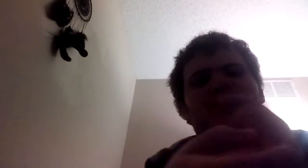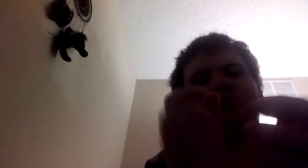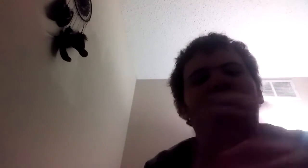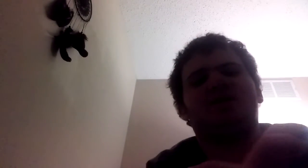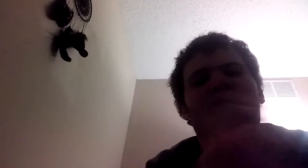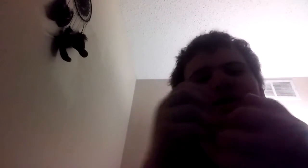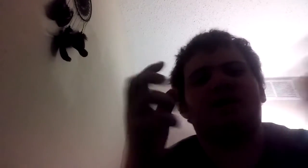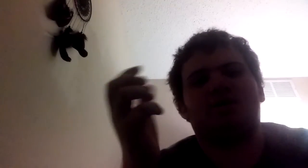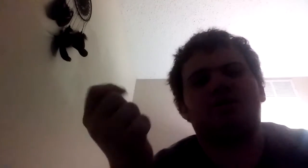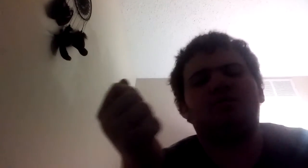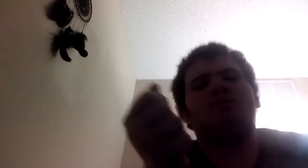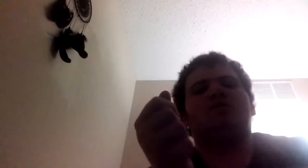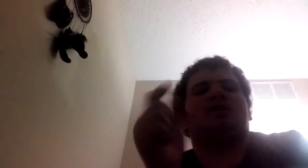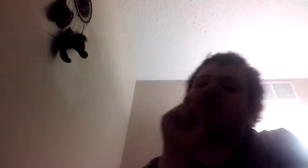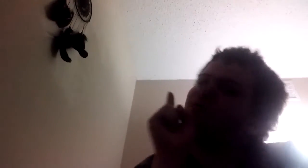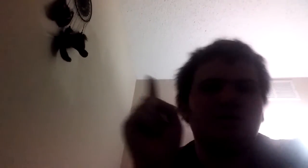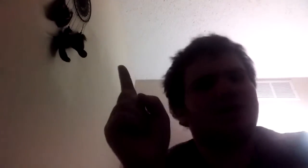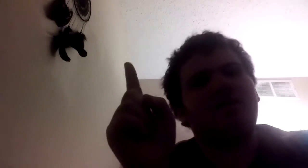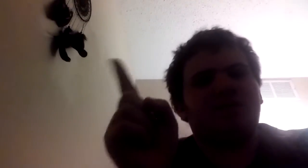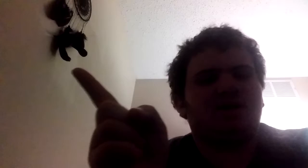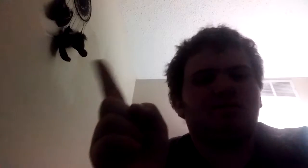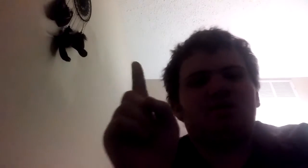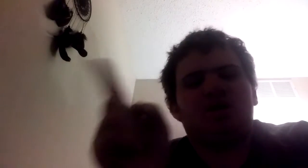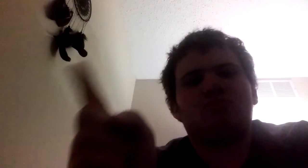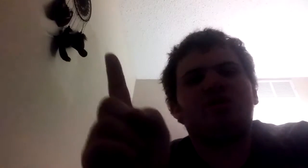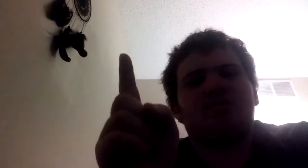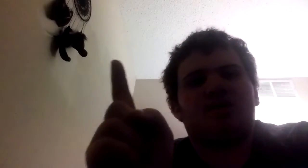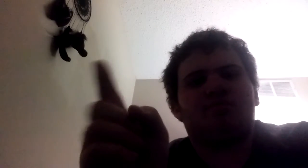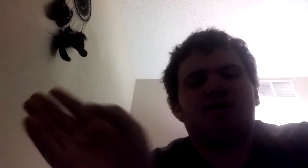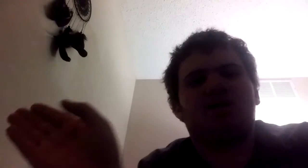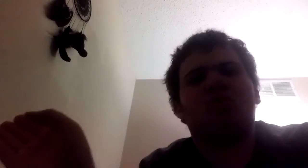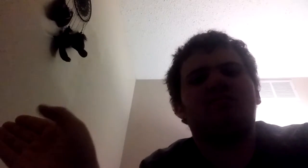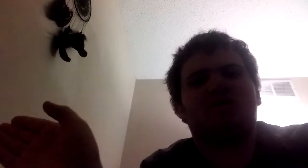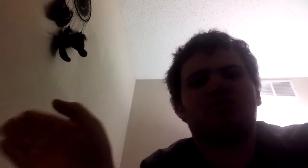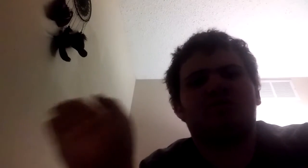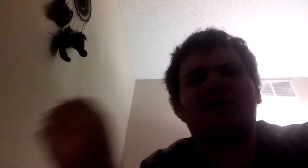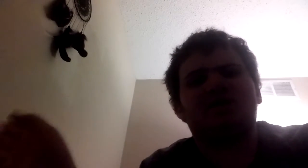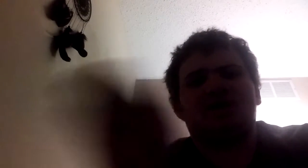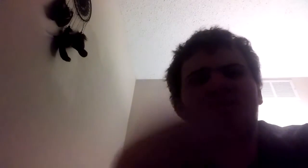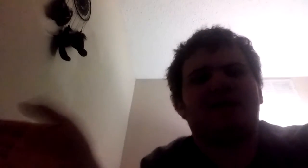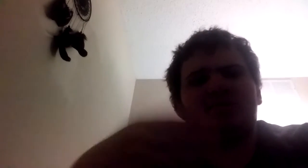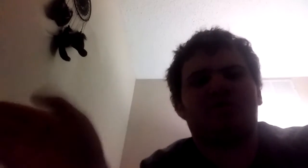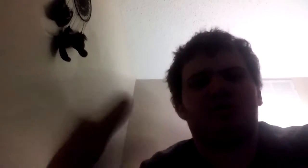into anything he can. Like in one of the games, he can mold himself into a spatula and slap people